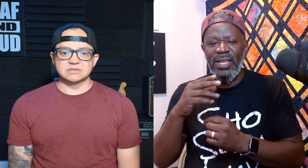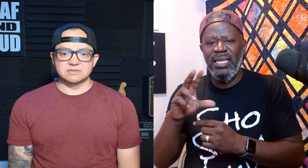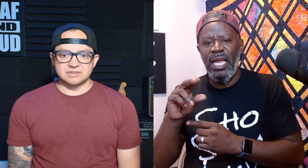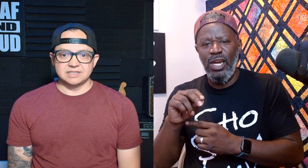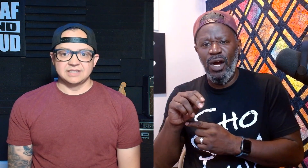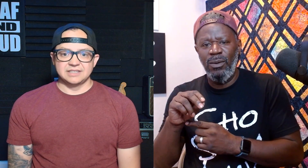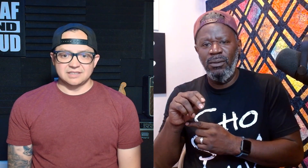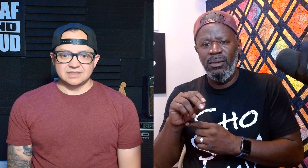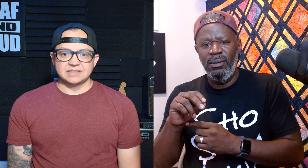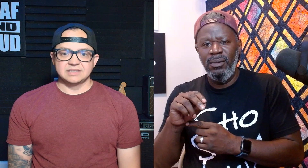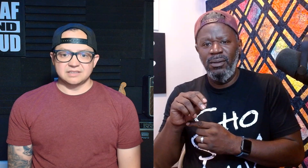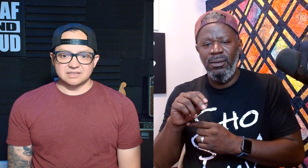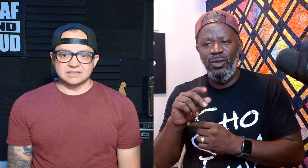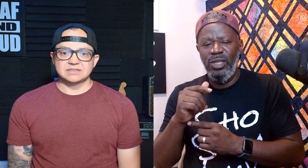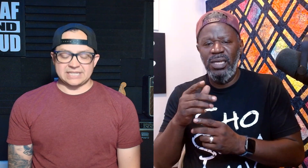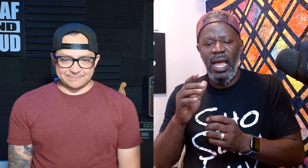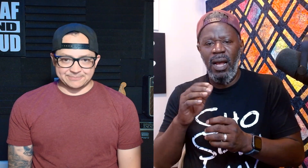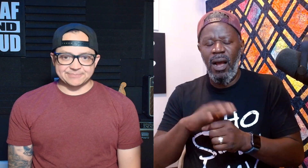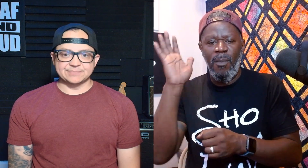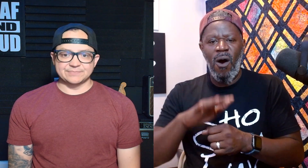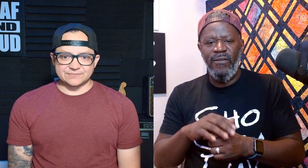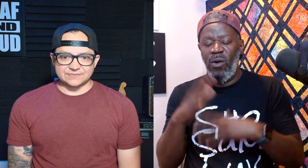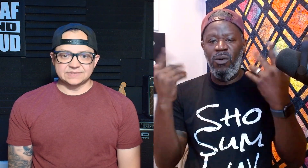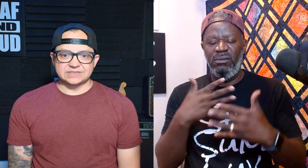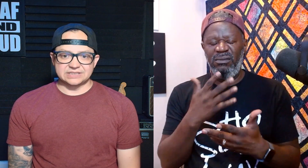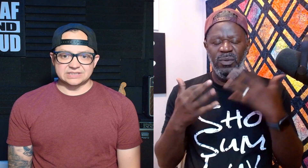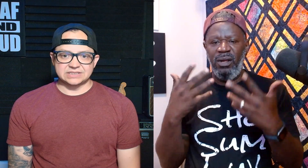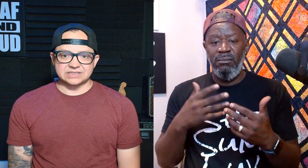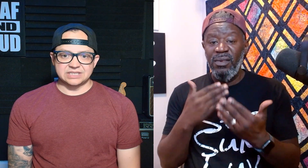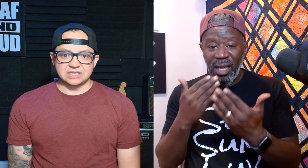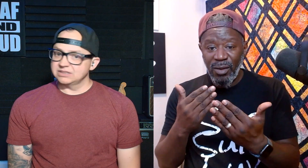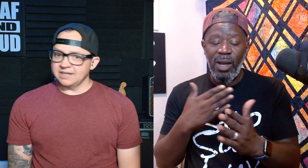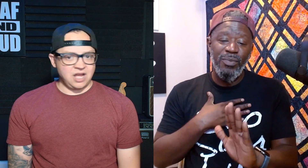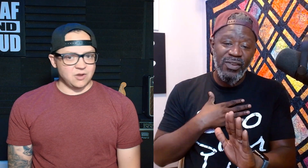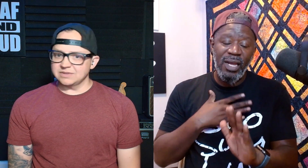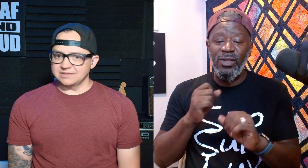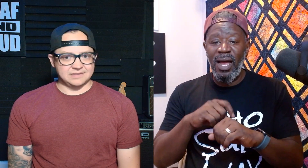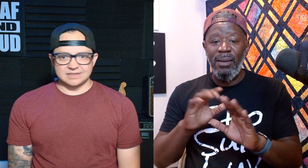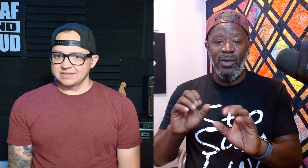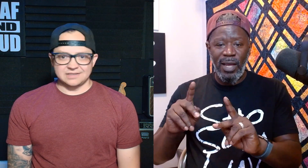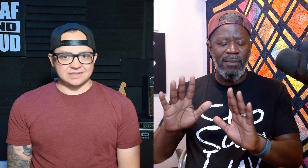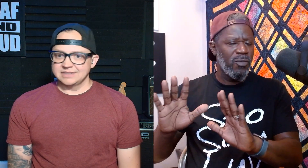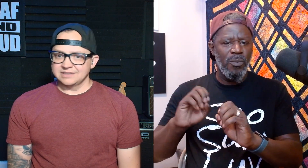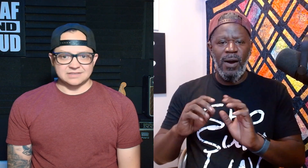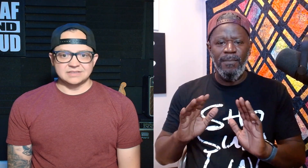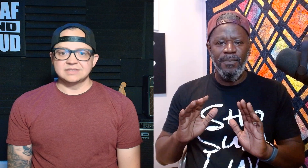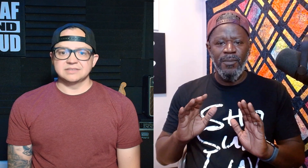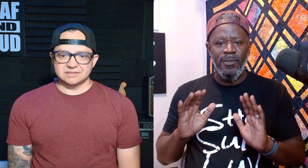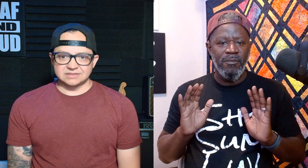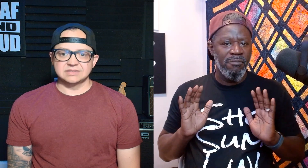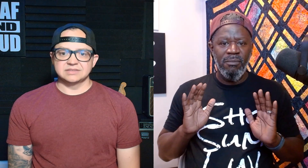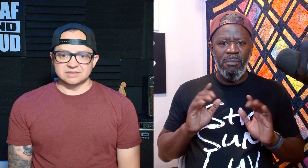Especially if they say no. You just Yep. can't come off and, thank you. No. I appreciate your time. Okay, no